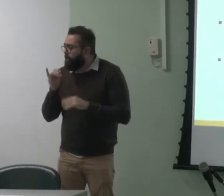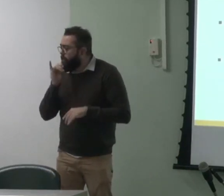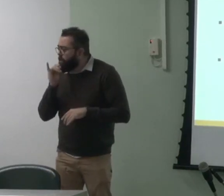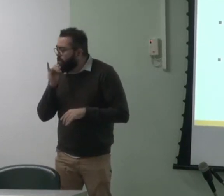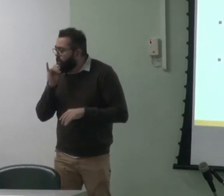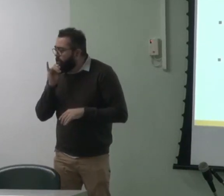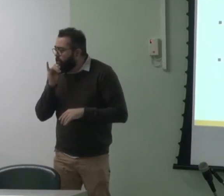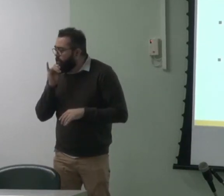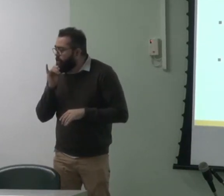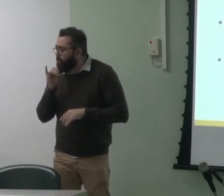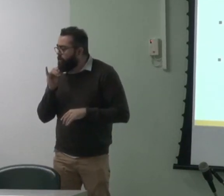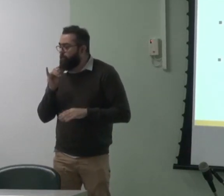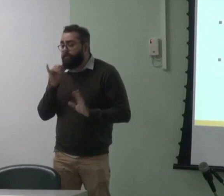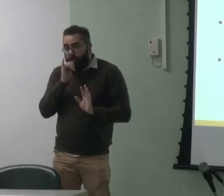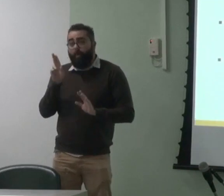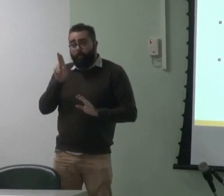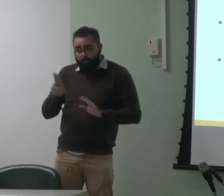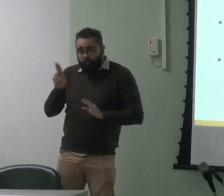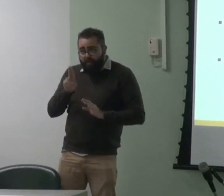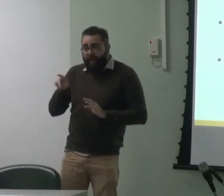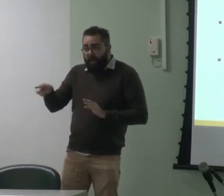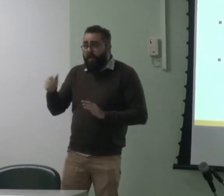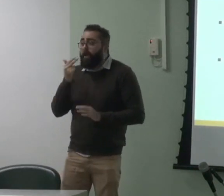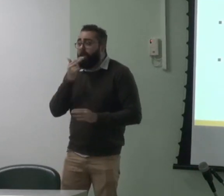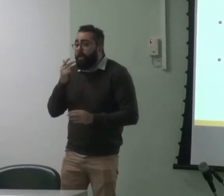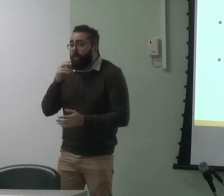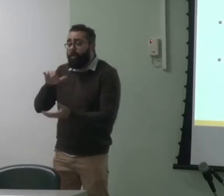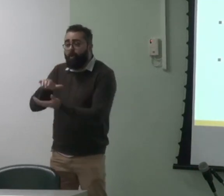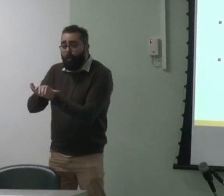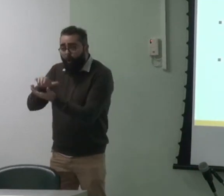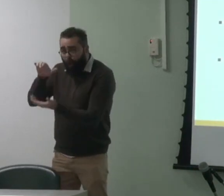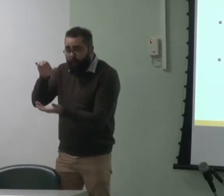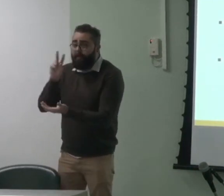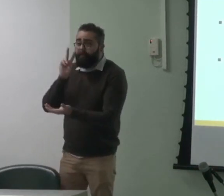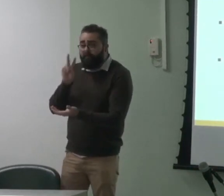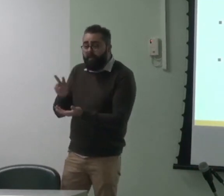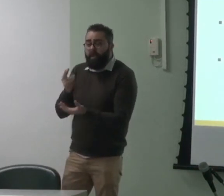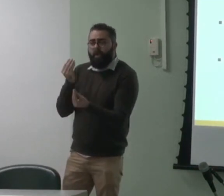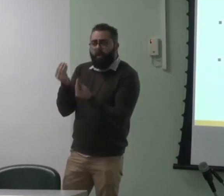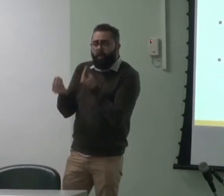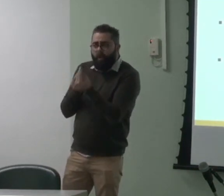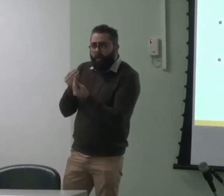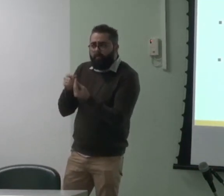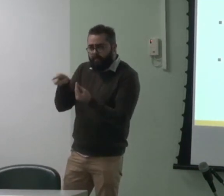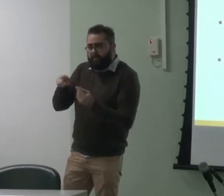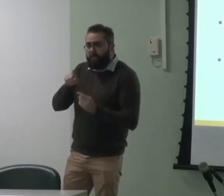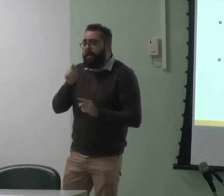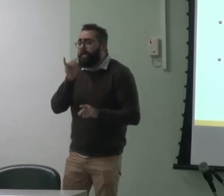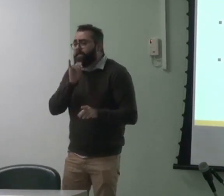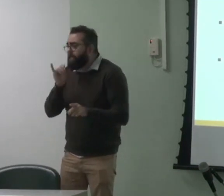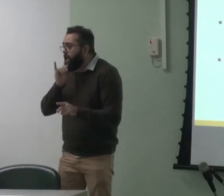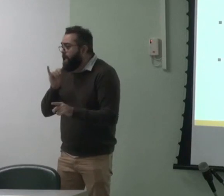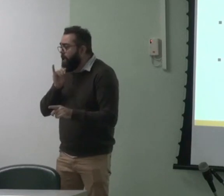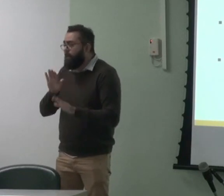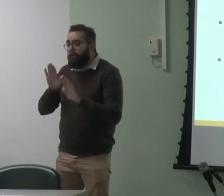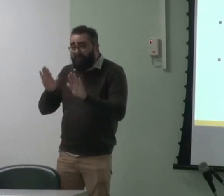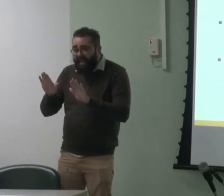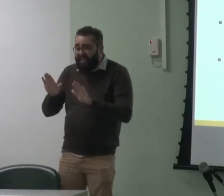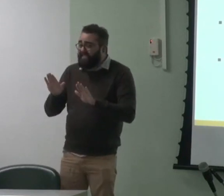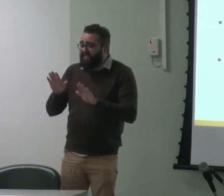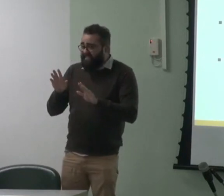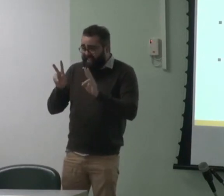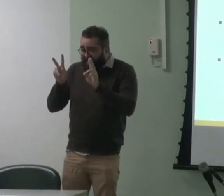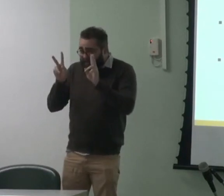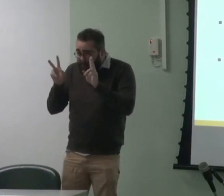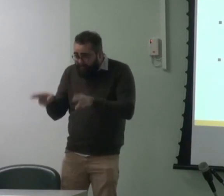use language corpora to really see which of these case forms are really attested and which are not used